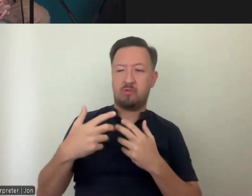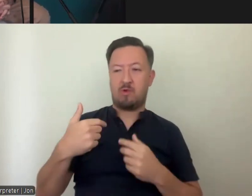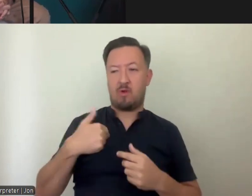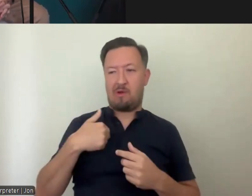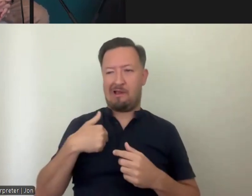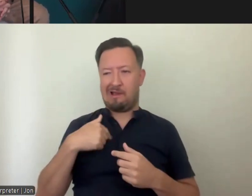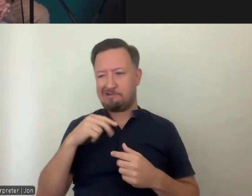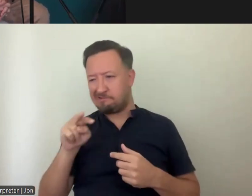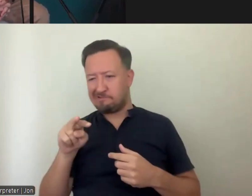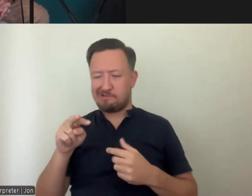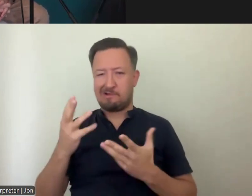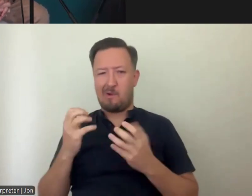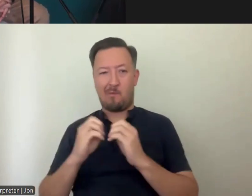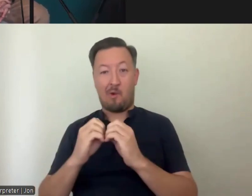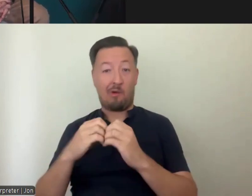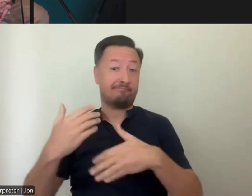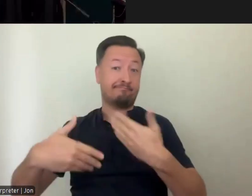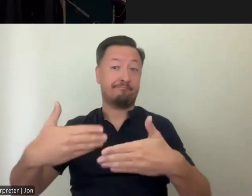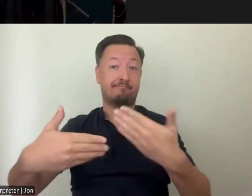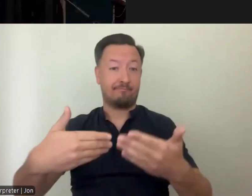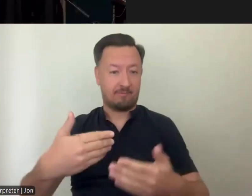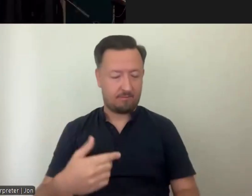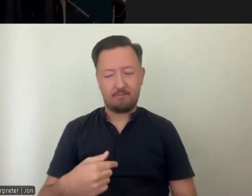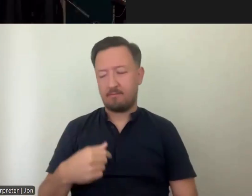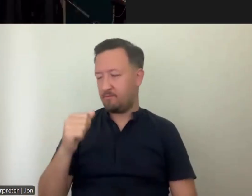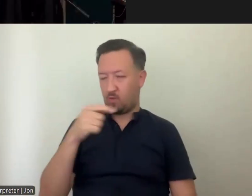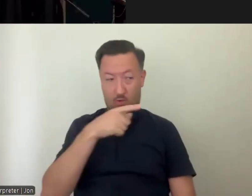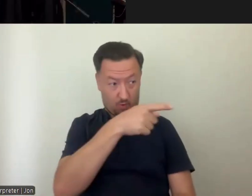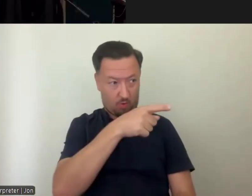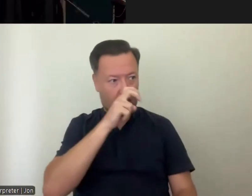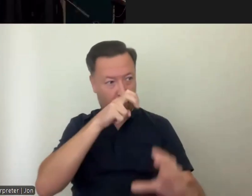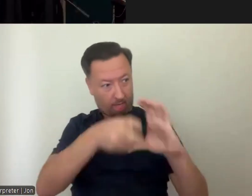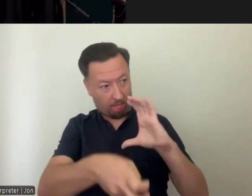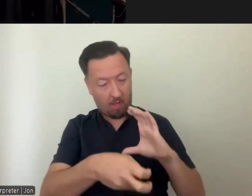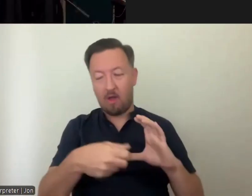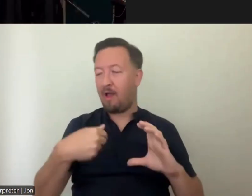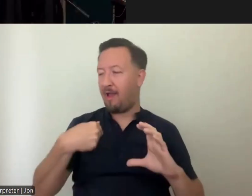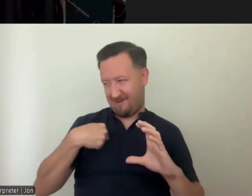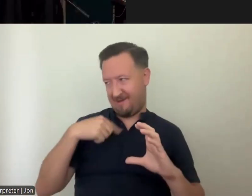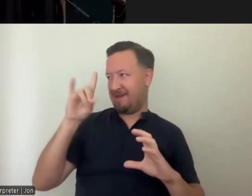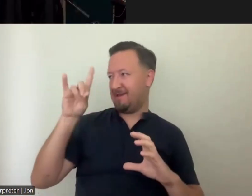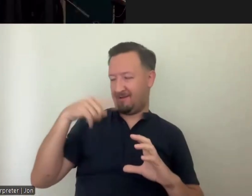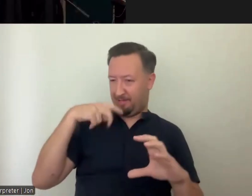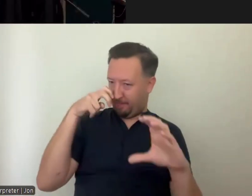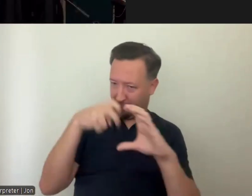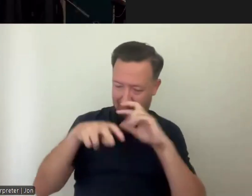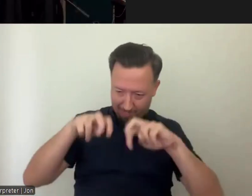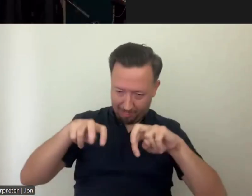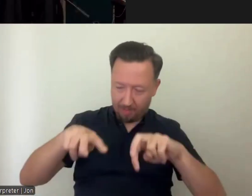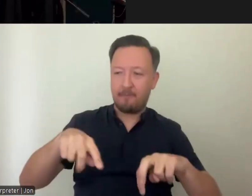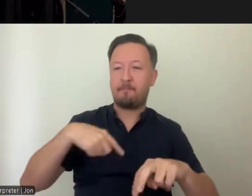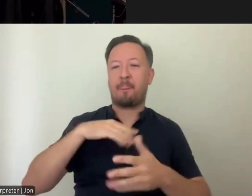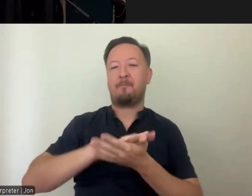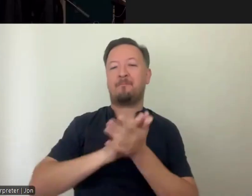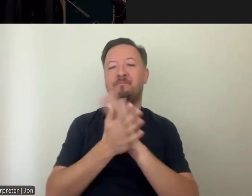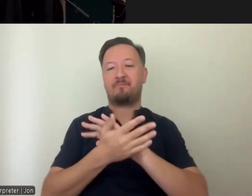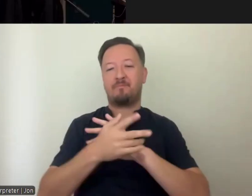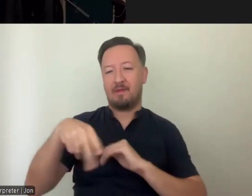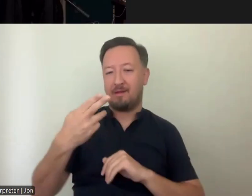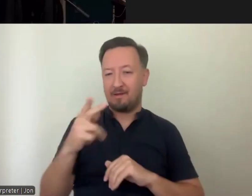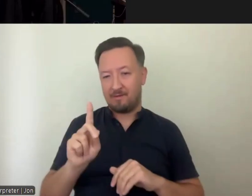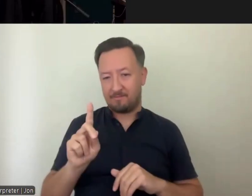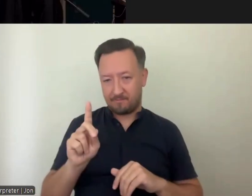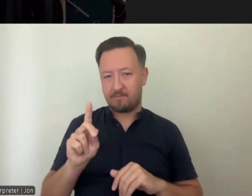are, more than a decade later. You took a deep dive. I took a you got definitely a deep doctorate dive. in it. Yep, yes. I was working at the same